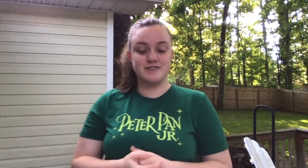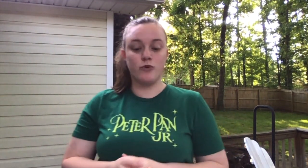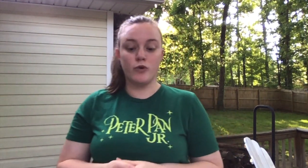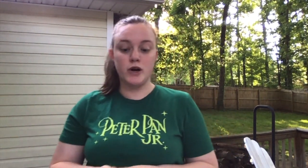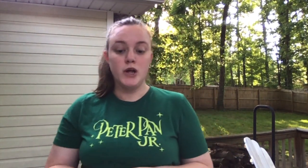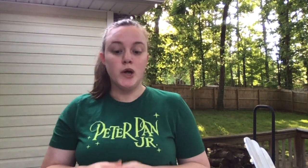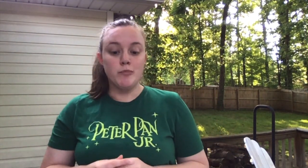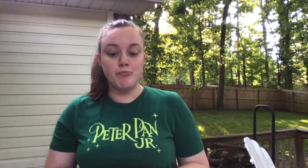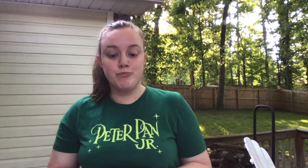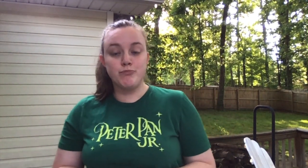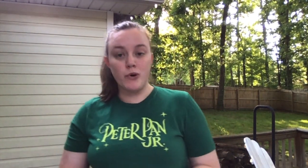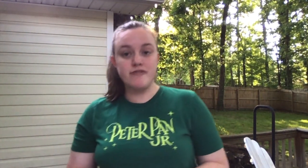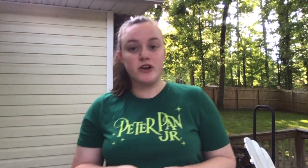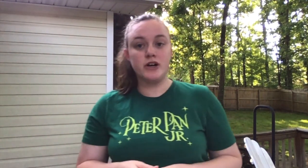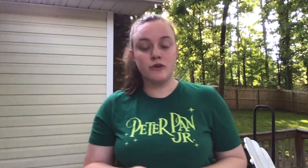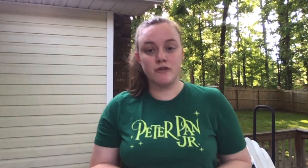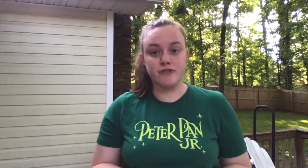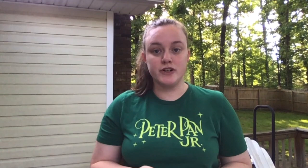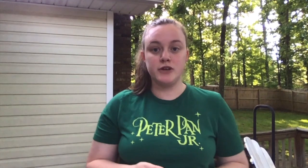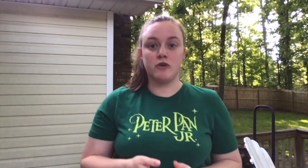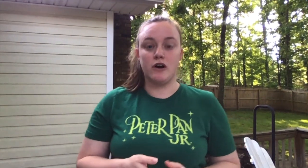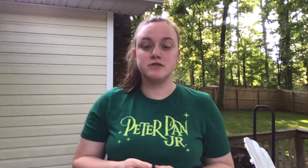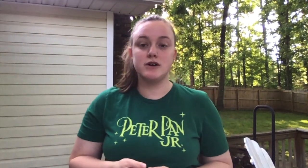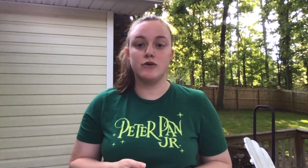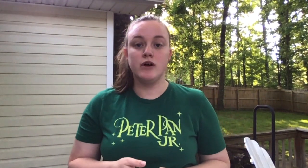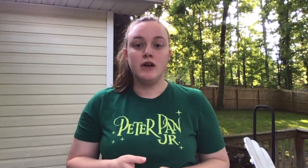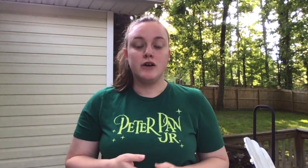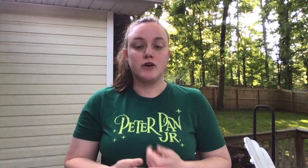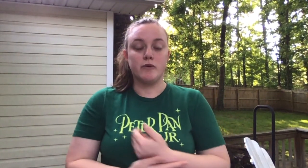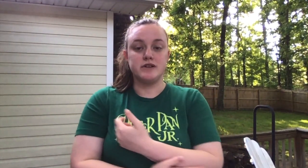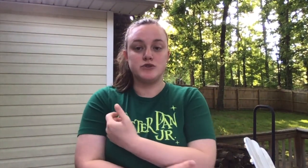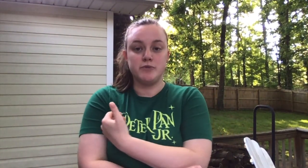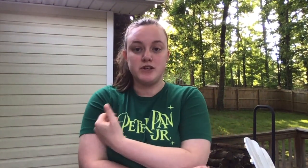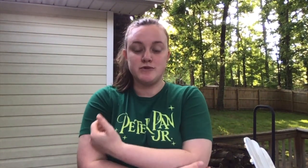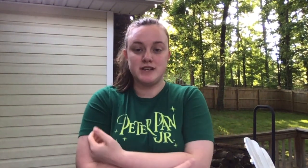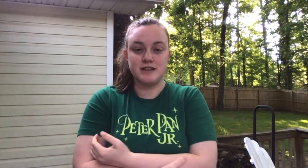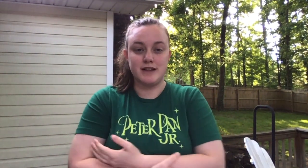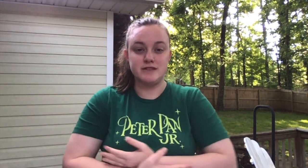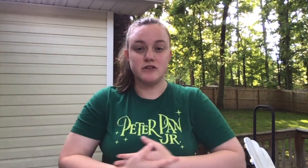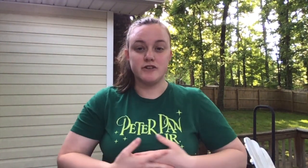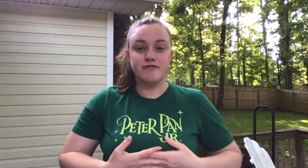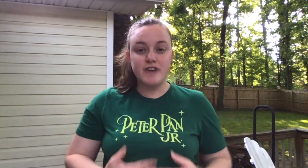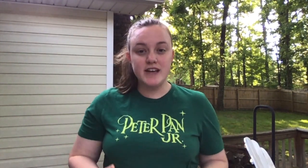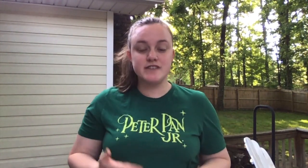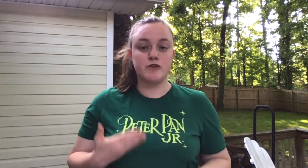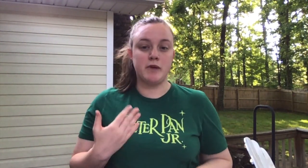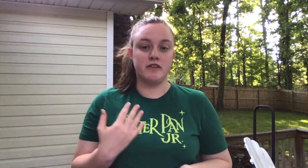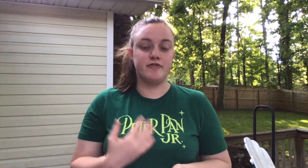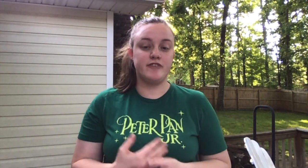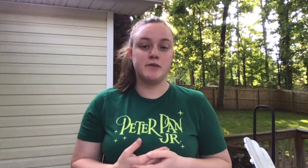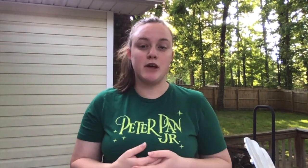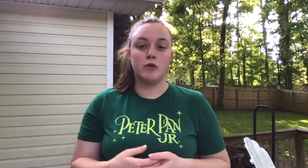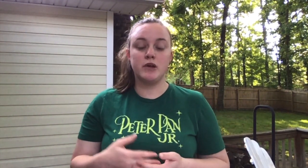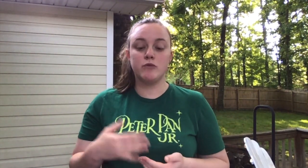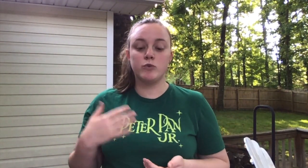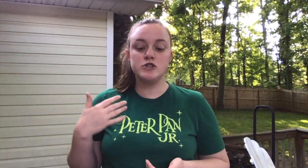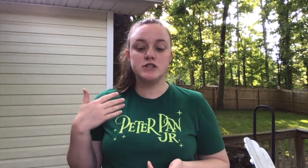for boyfriend and girlfriend, you are also going to be using the lines on your face for male and female, but we're just going